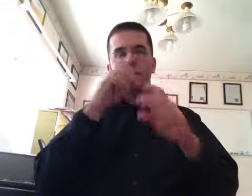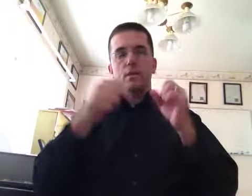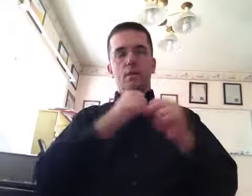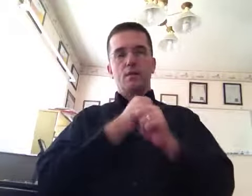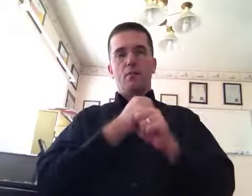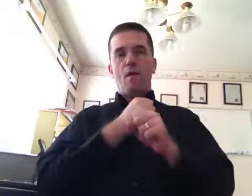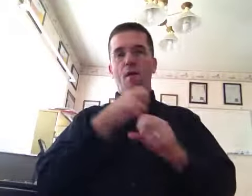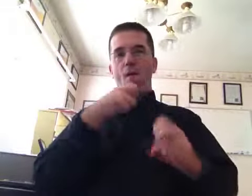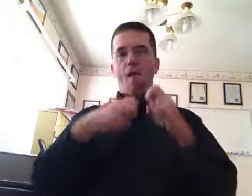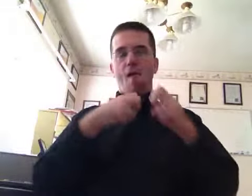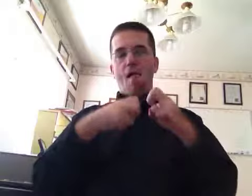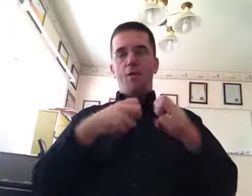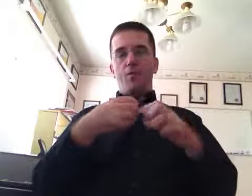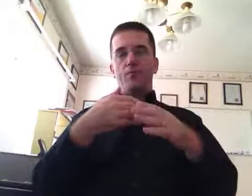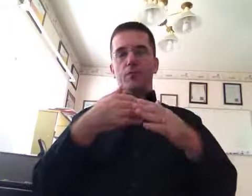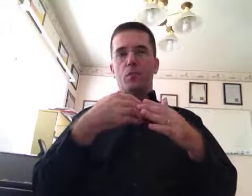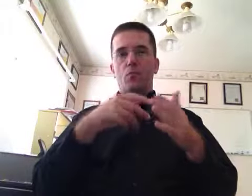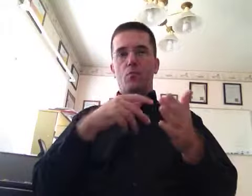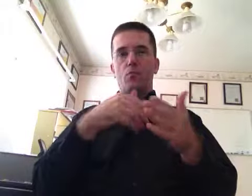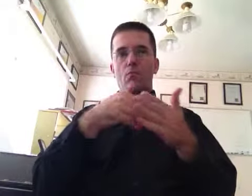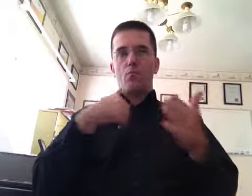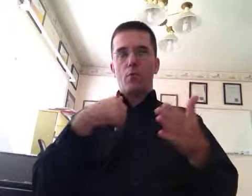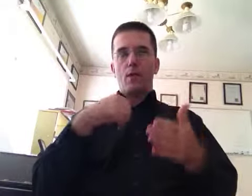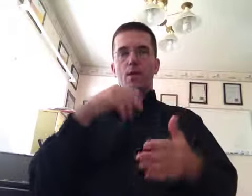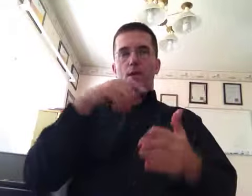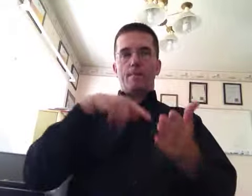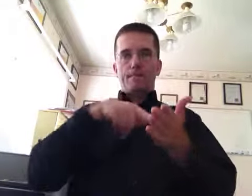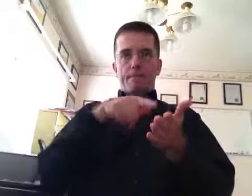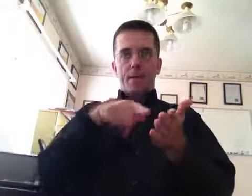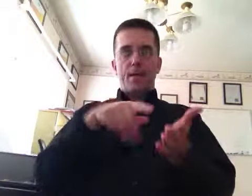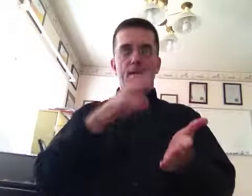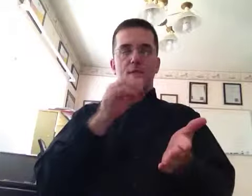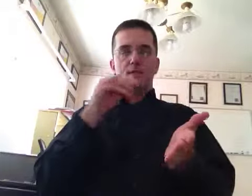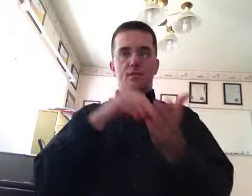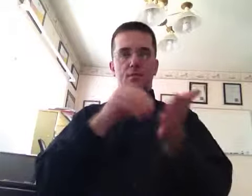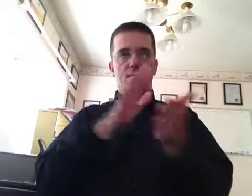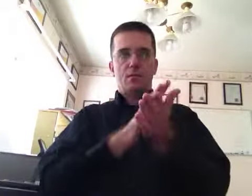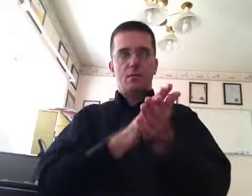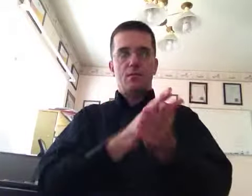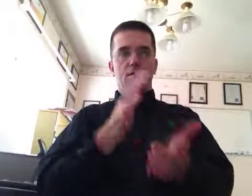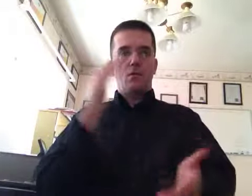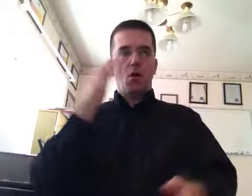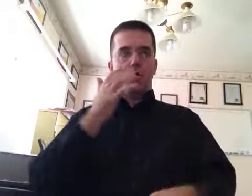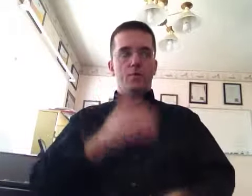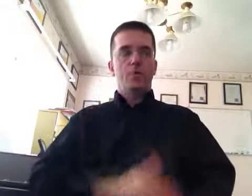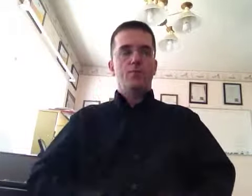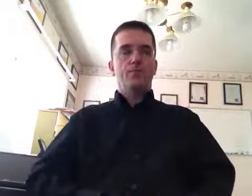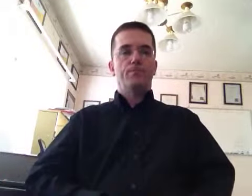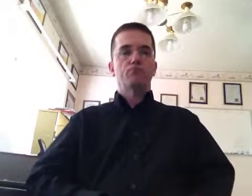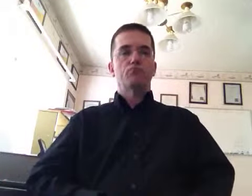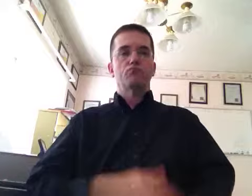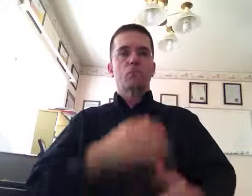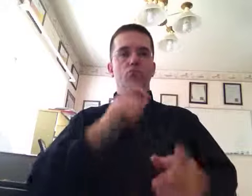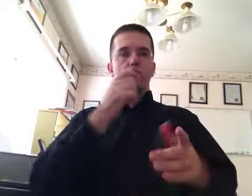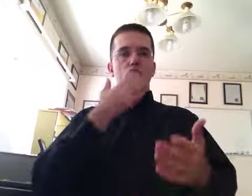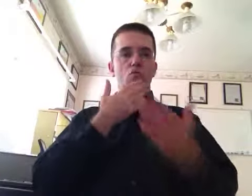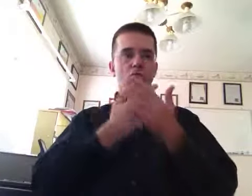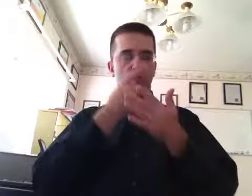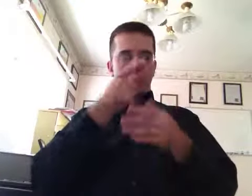problem with you prepaying. No, sir. That's in the letter as well. Oh man. Okay. Well, you really tacked them down. Good for you. Yeah,